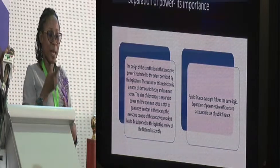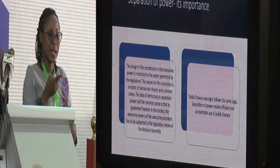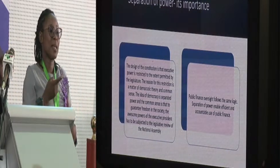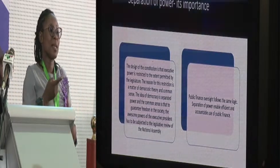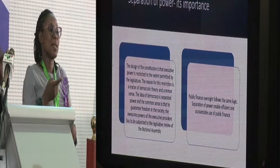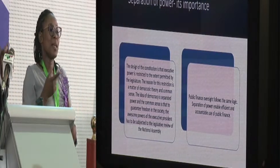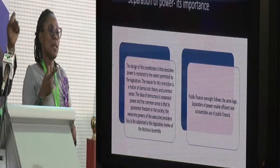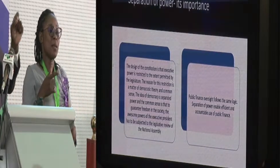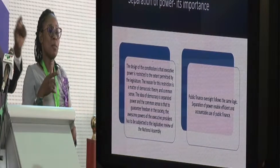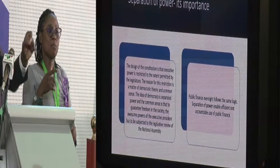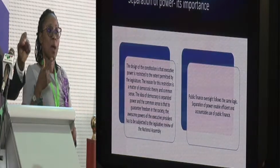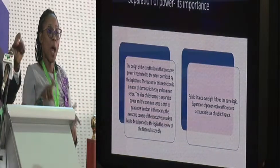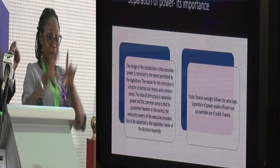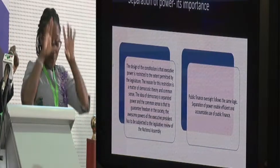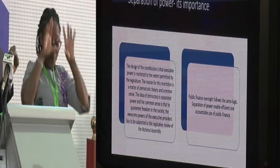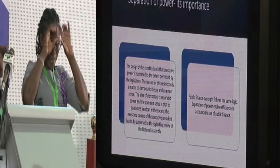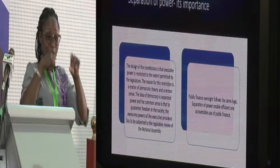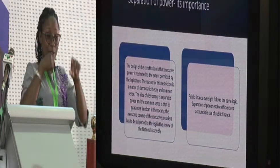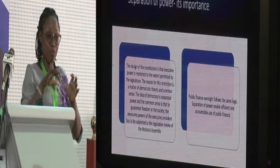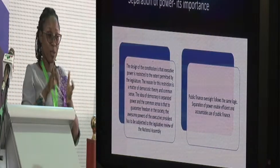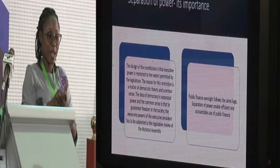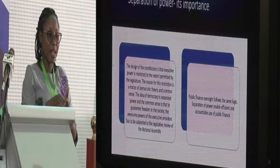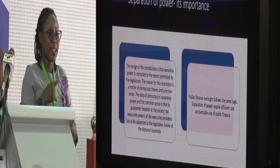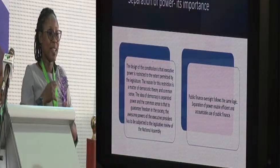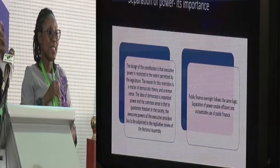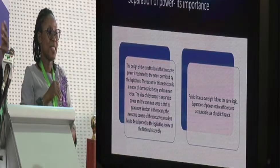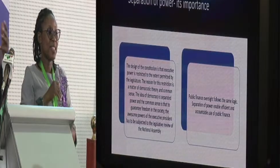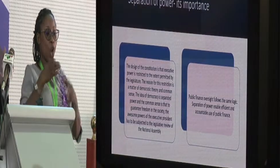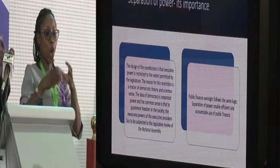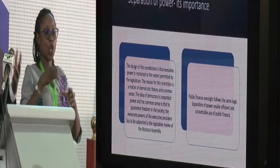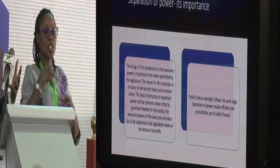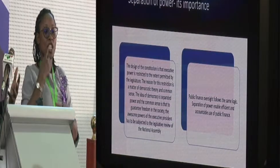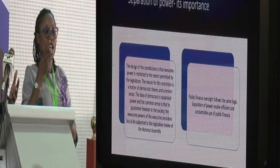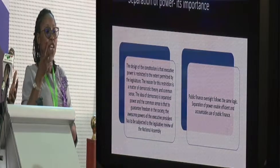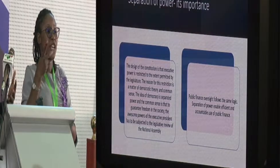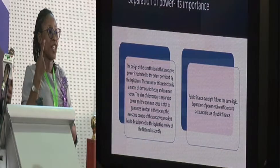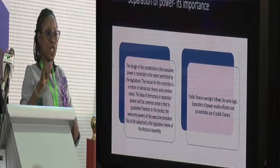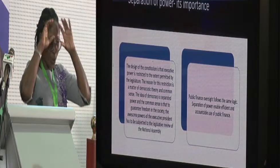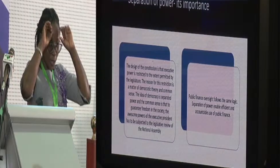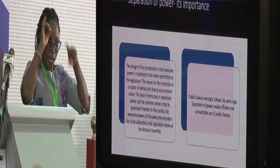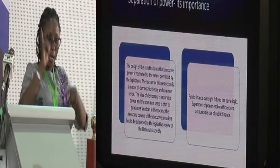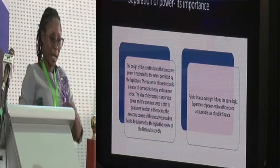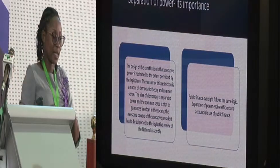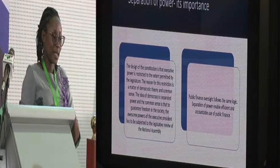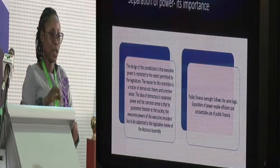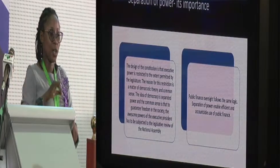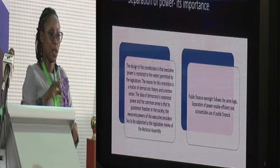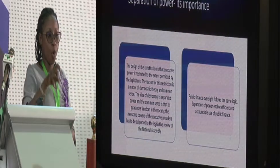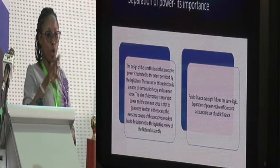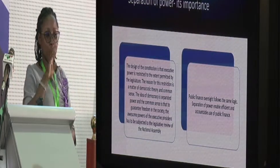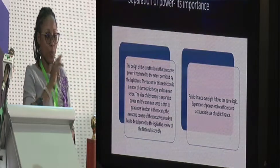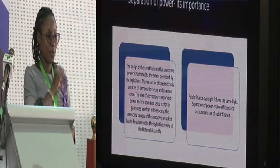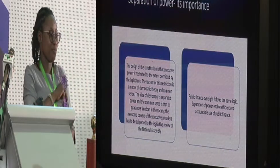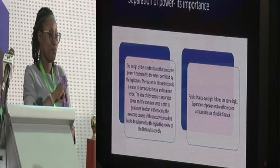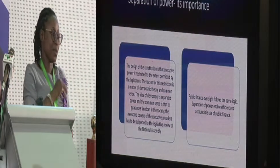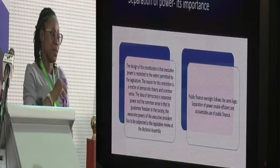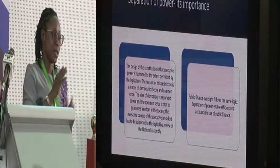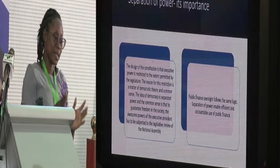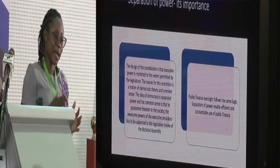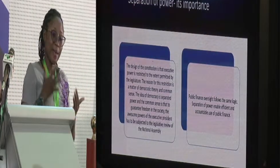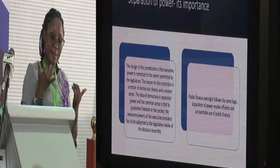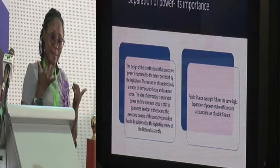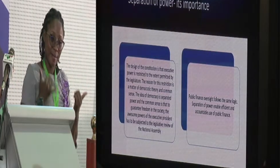must be the Minister of Petroleum. And that's why Nigerian presidents now answer Minister